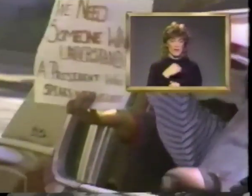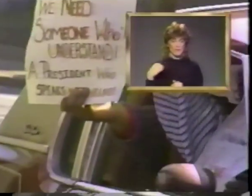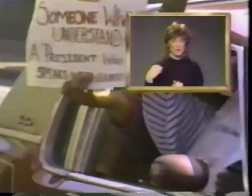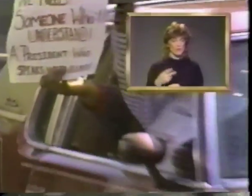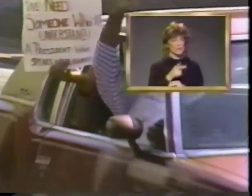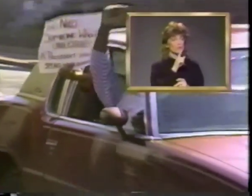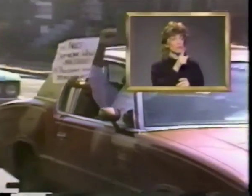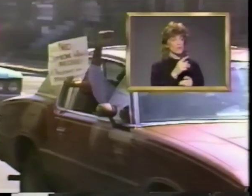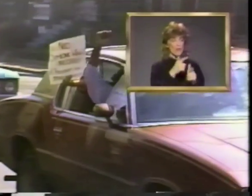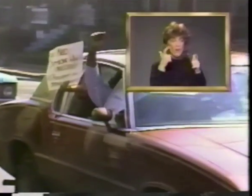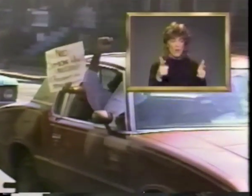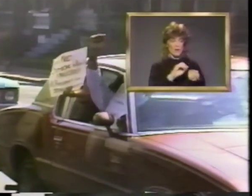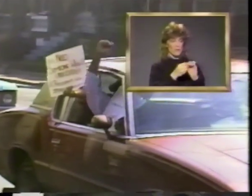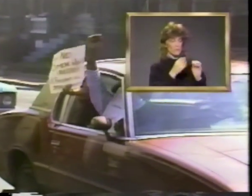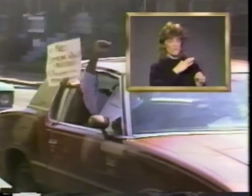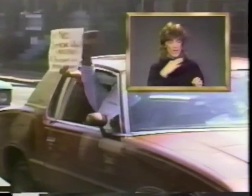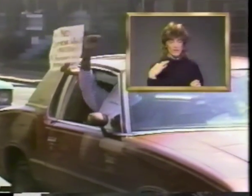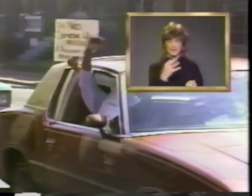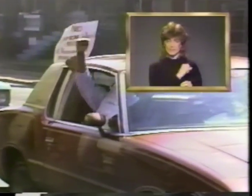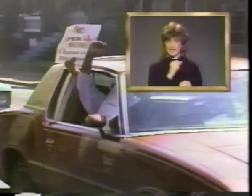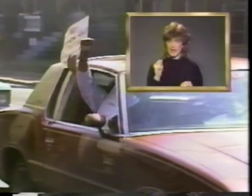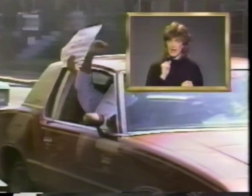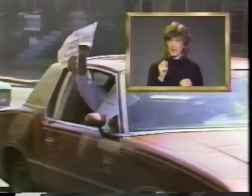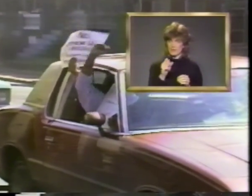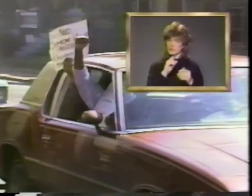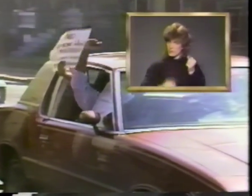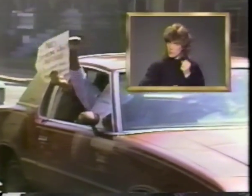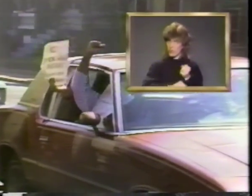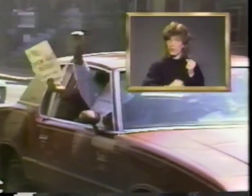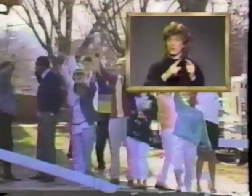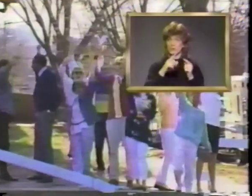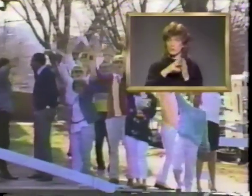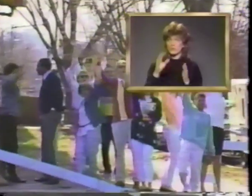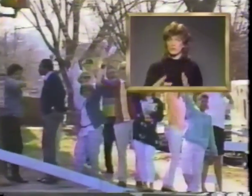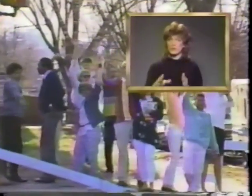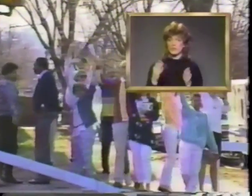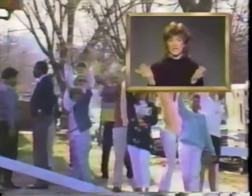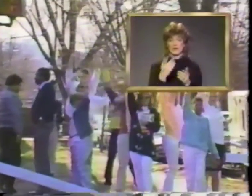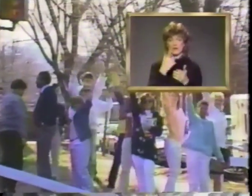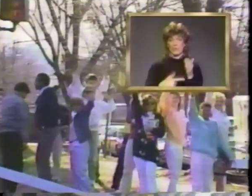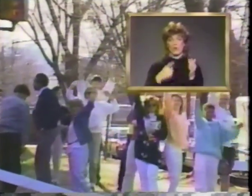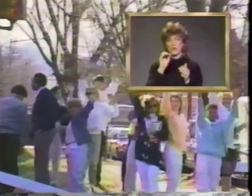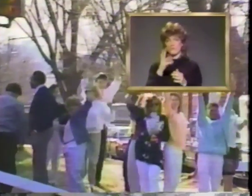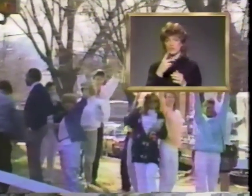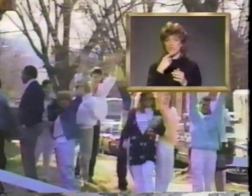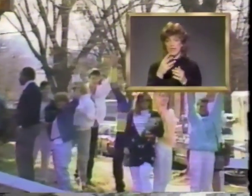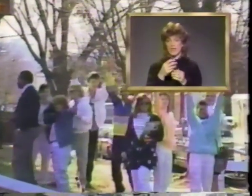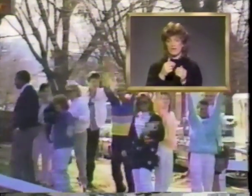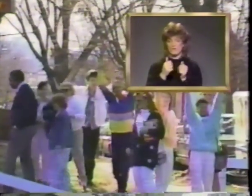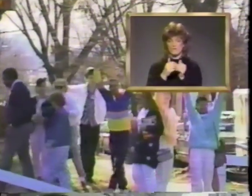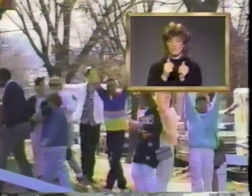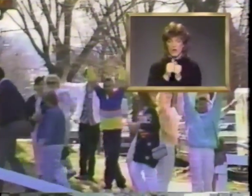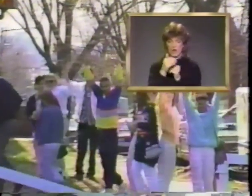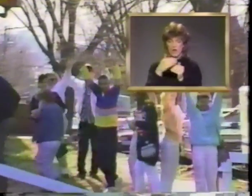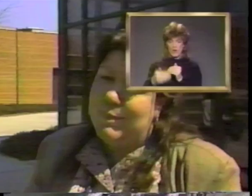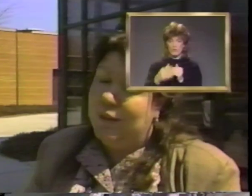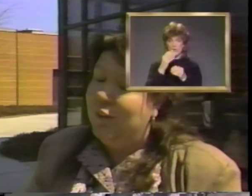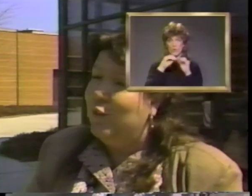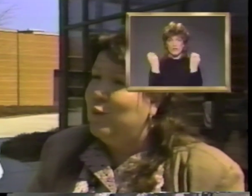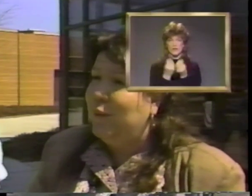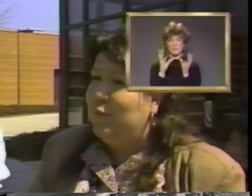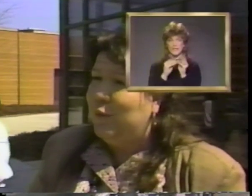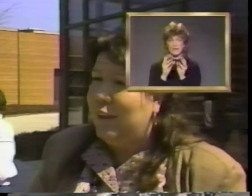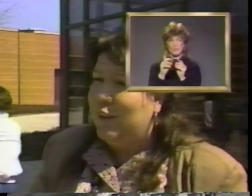large number of faculty and staff were claiming to support the students. Here's what a few said following an organizational meeting. It's